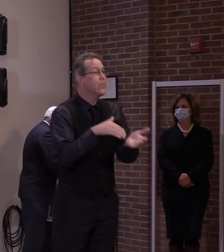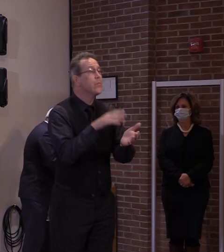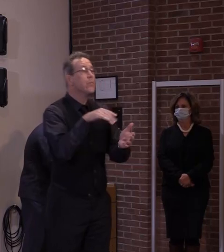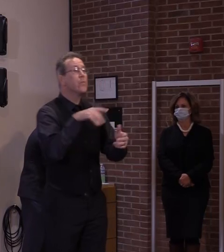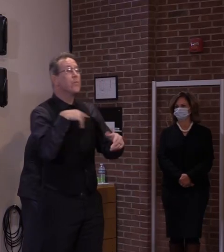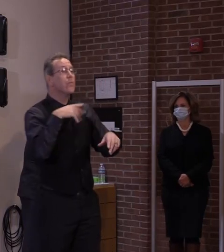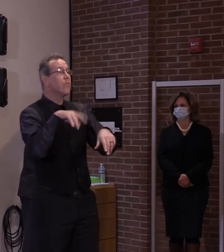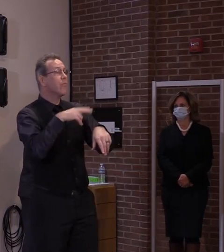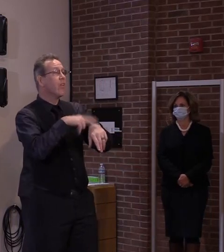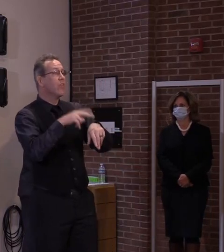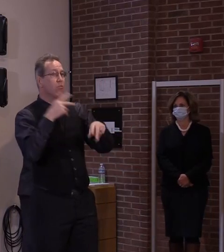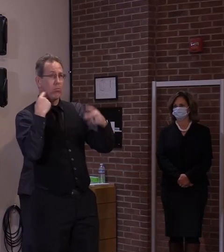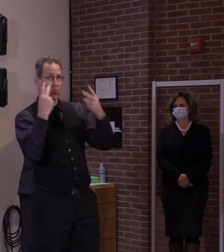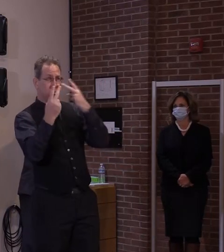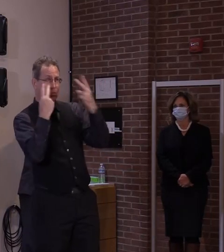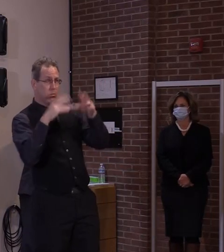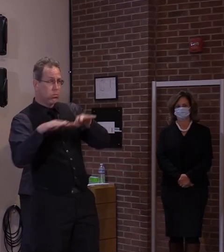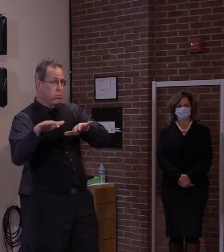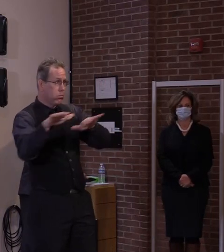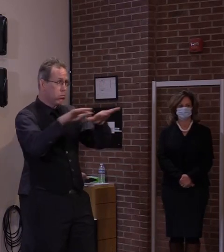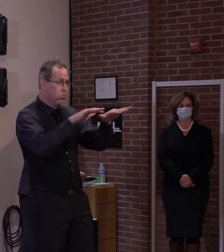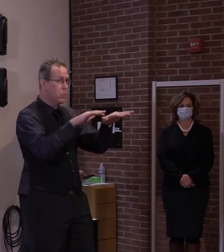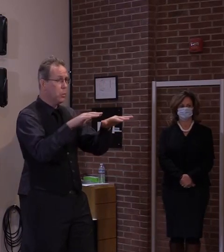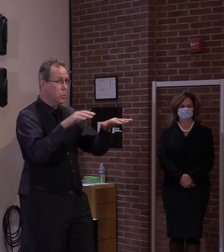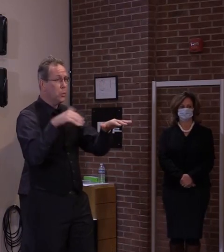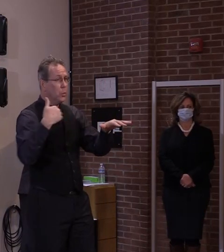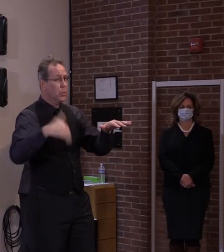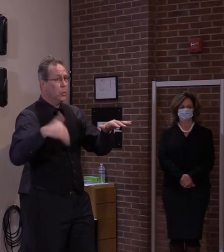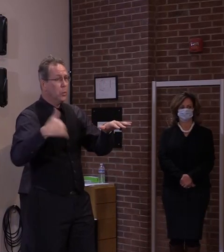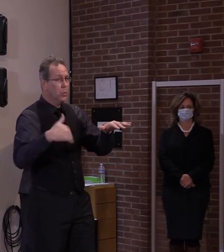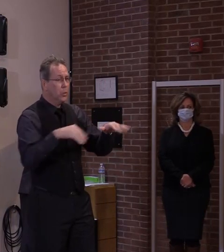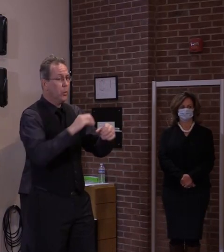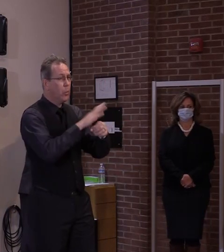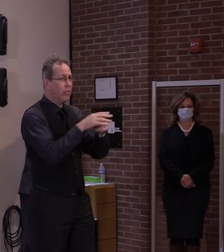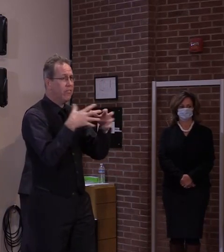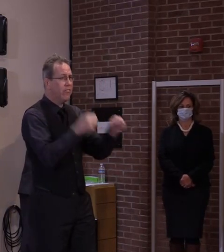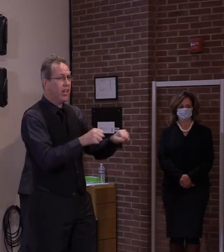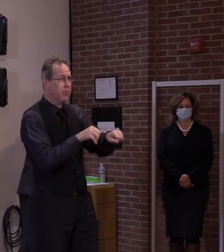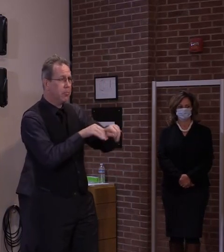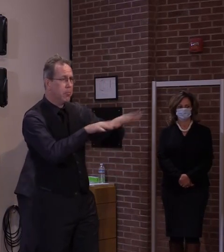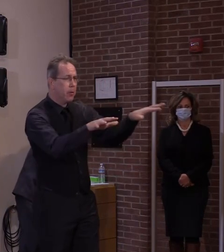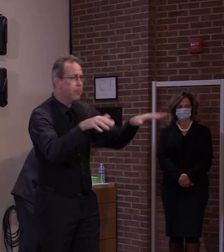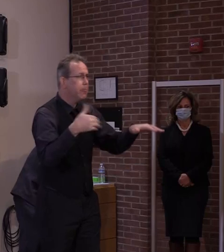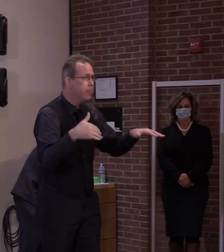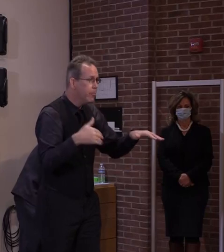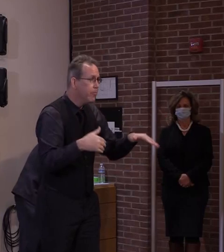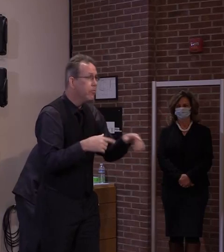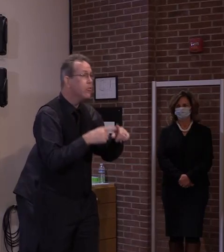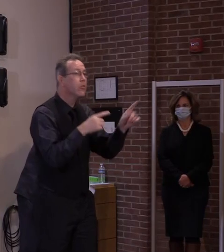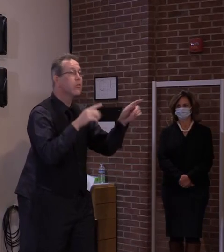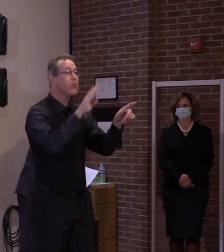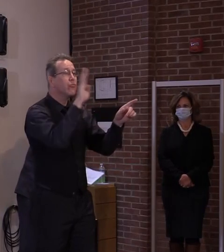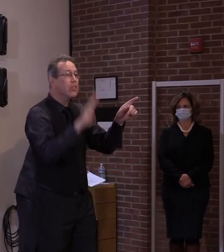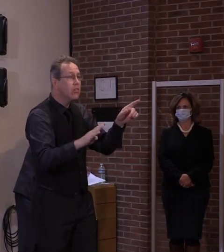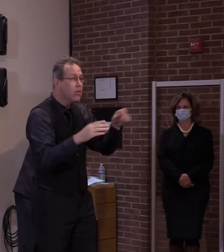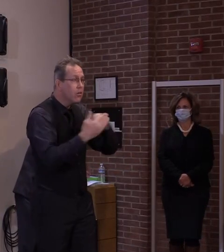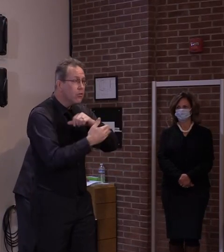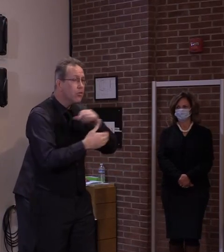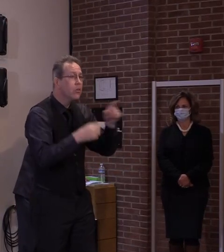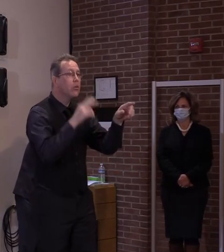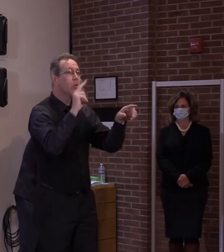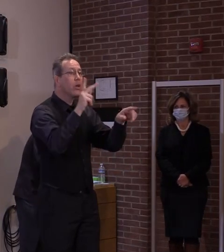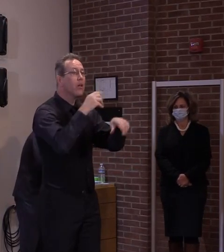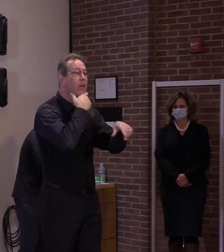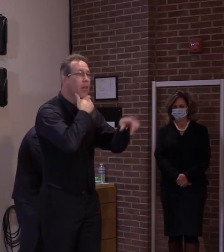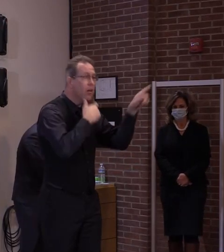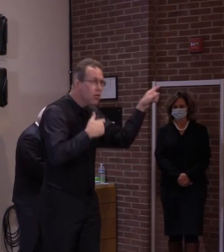past. We had the UK. We had ones that didn't really